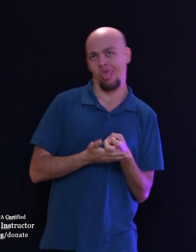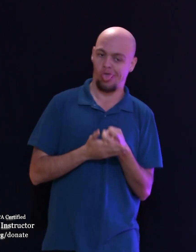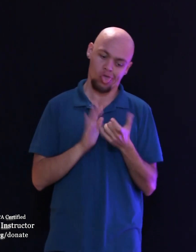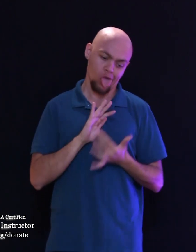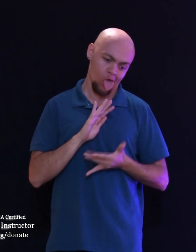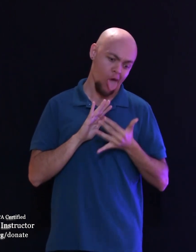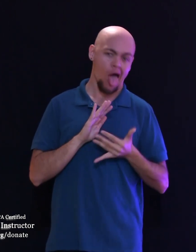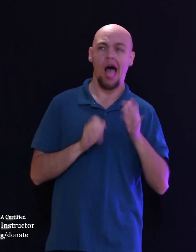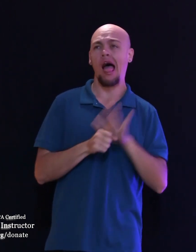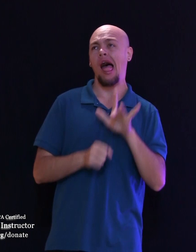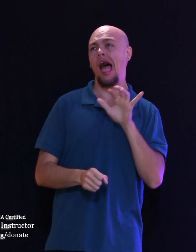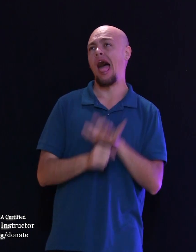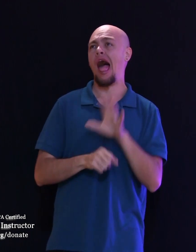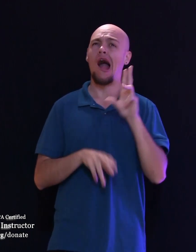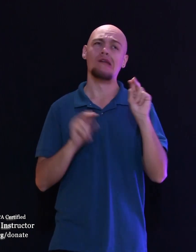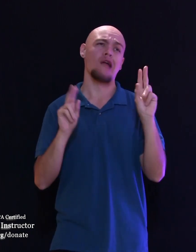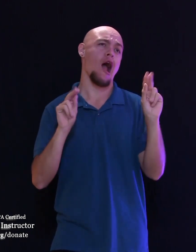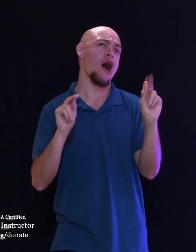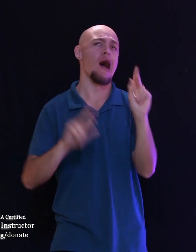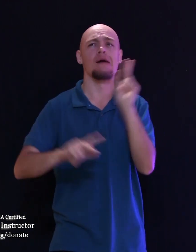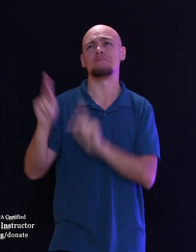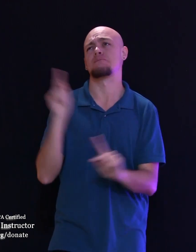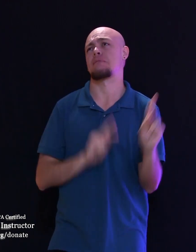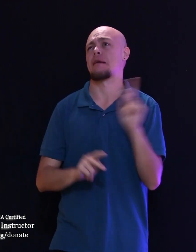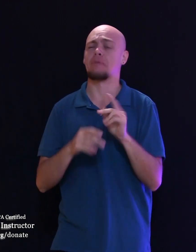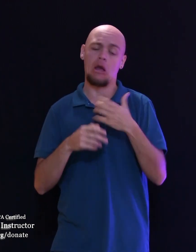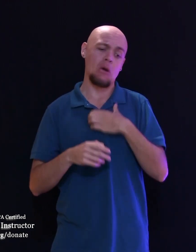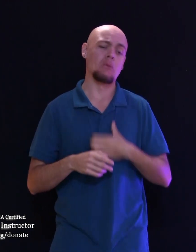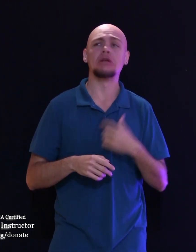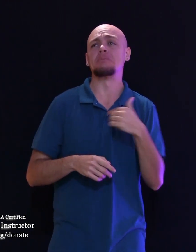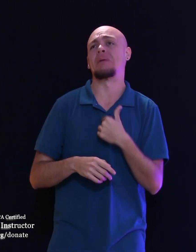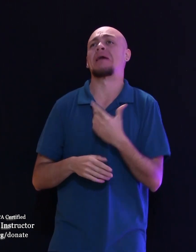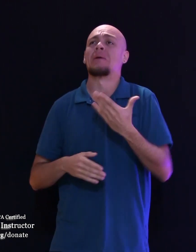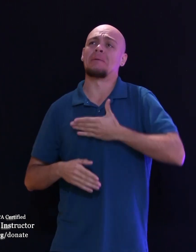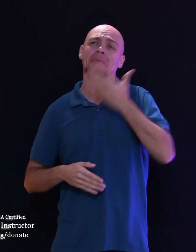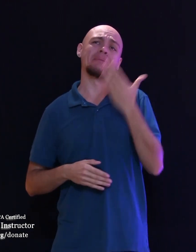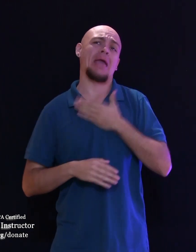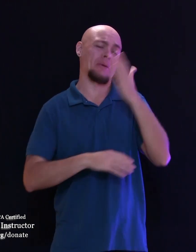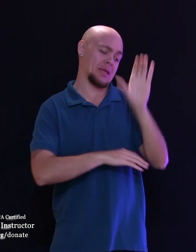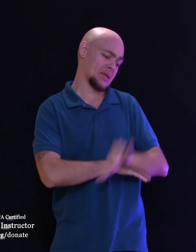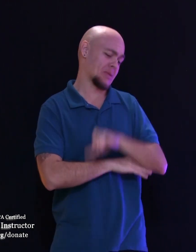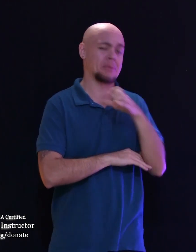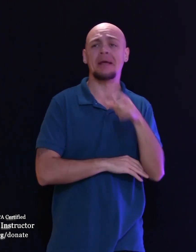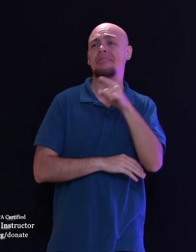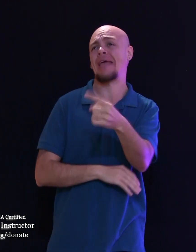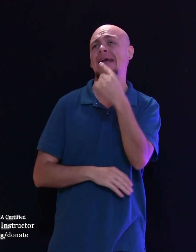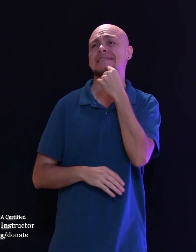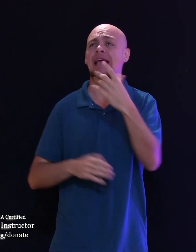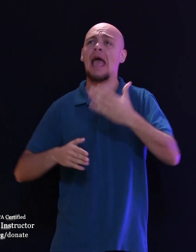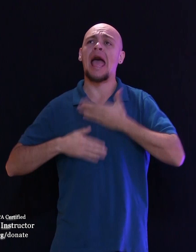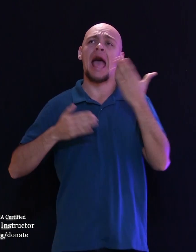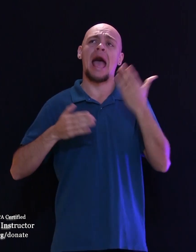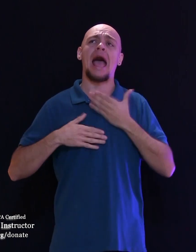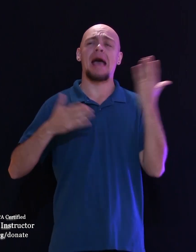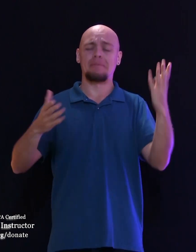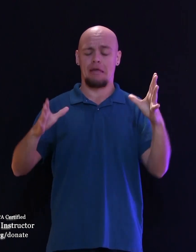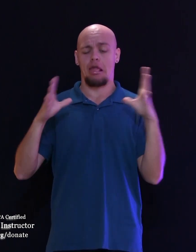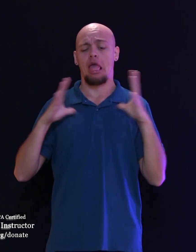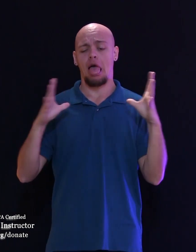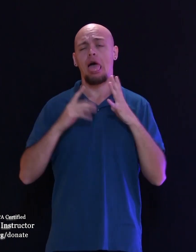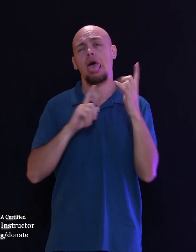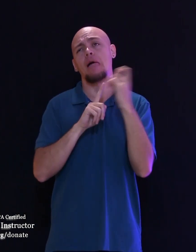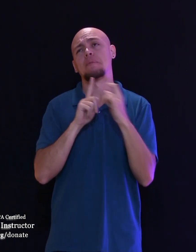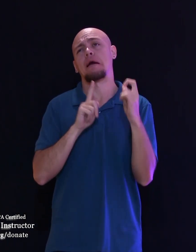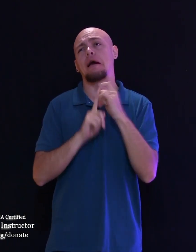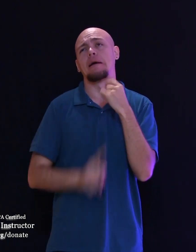fit and say, well, no, everybody should be wishing me a Merry Christmas. And the fact that they say happy holidays, that's